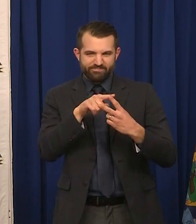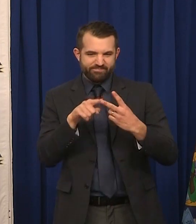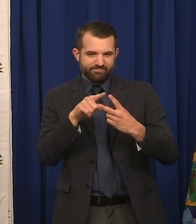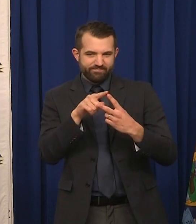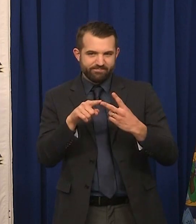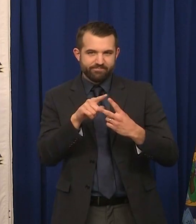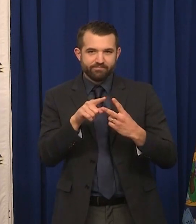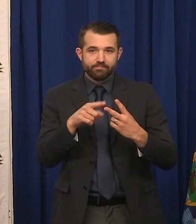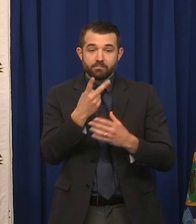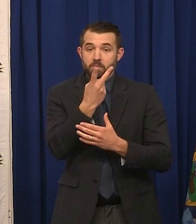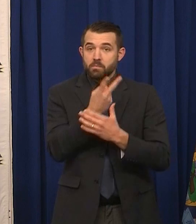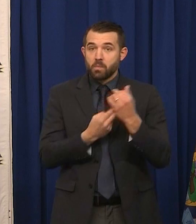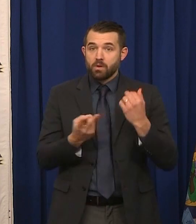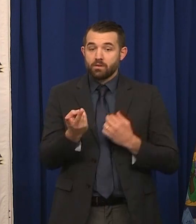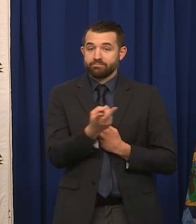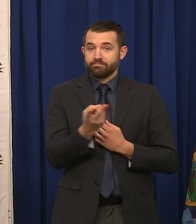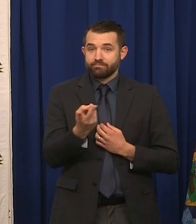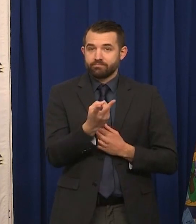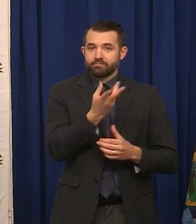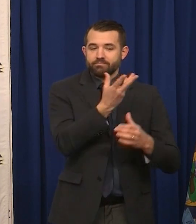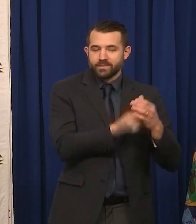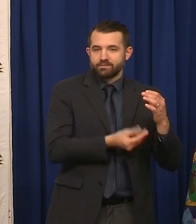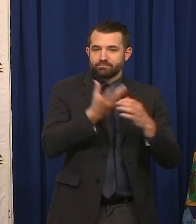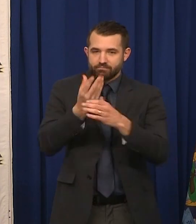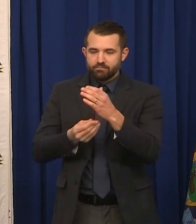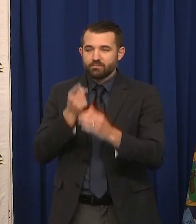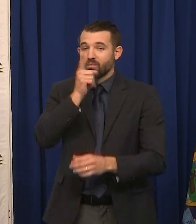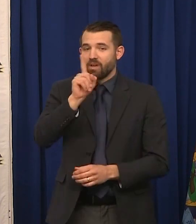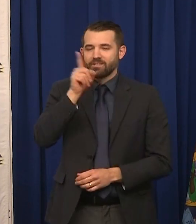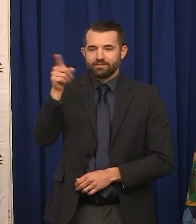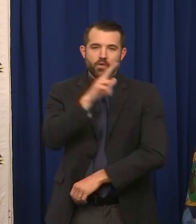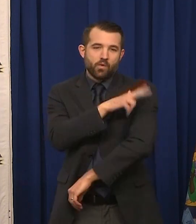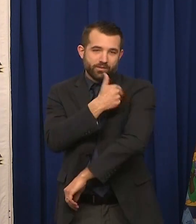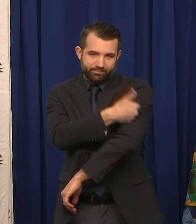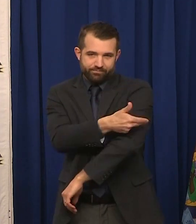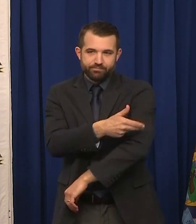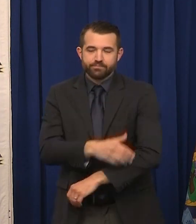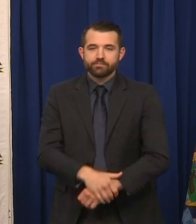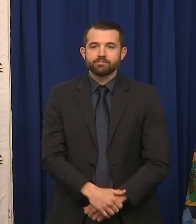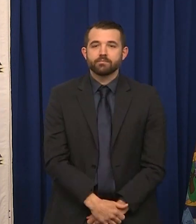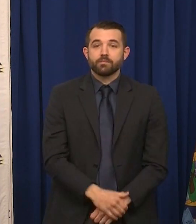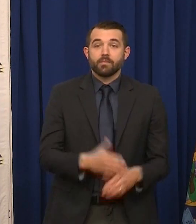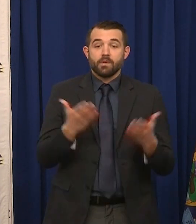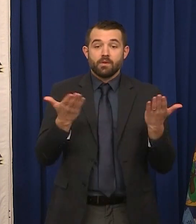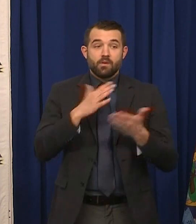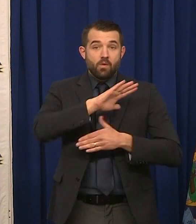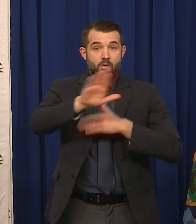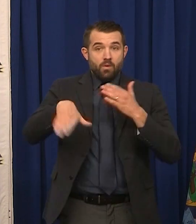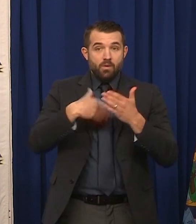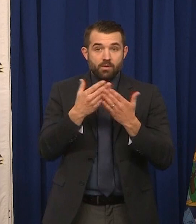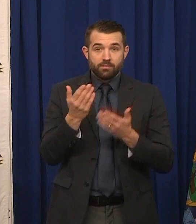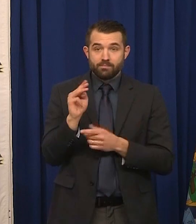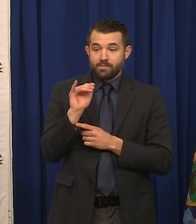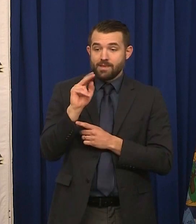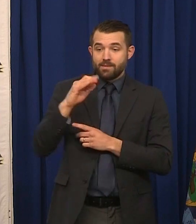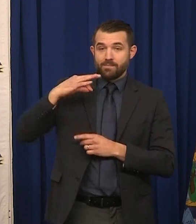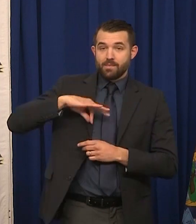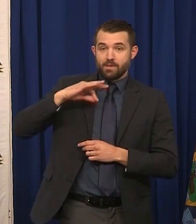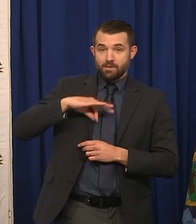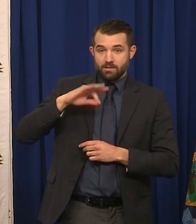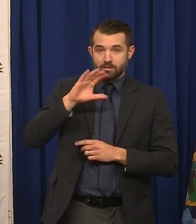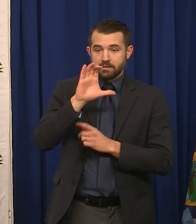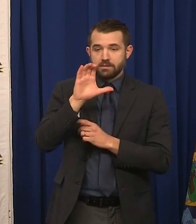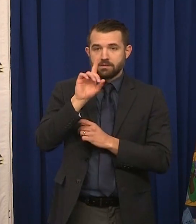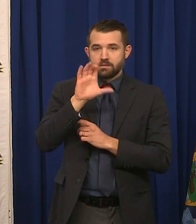deaths. We all of us at Maine CDC offer the friends and family